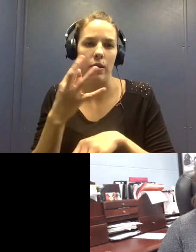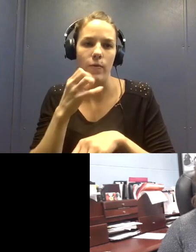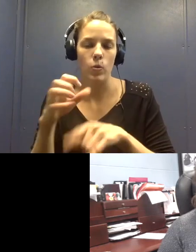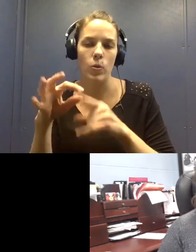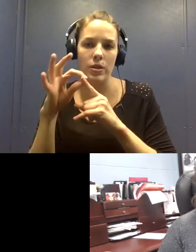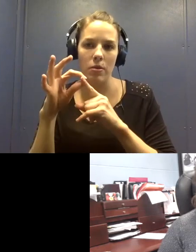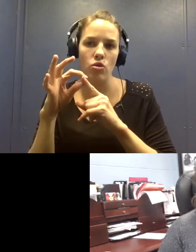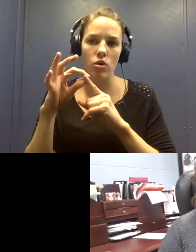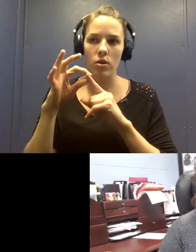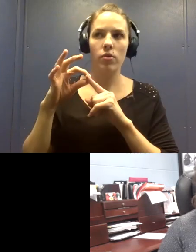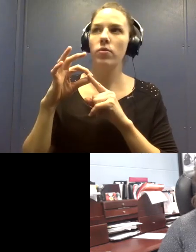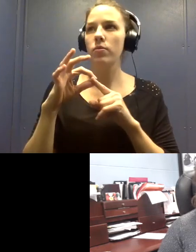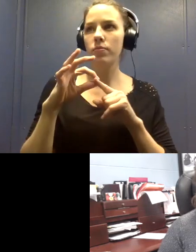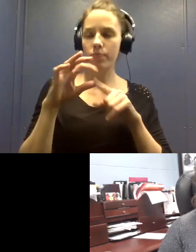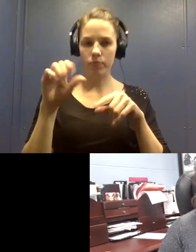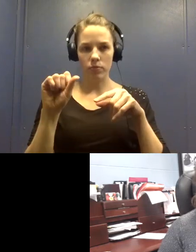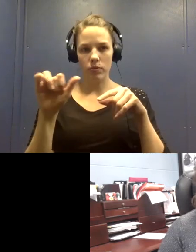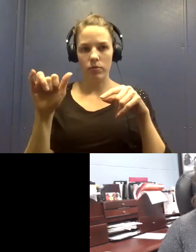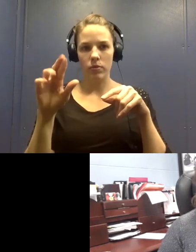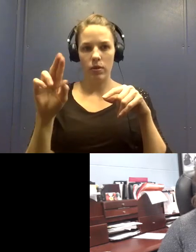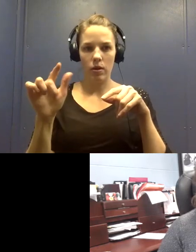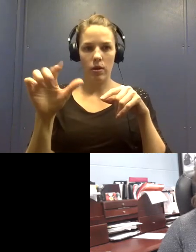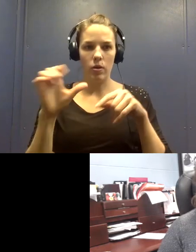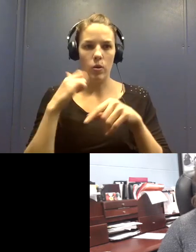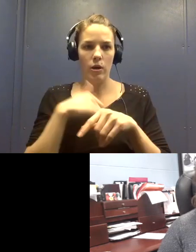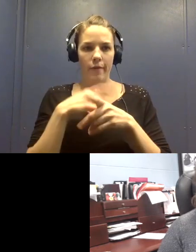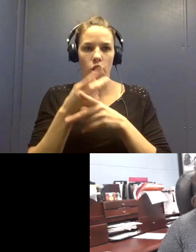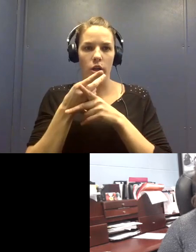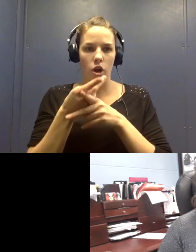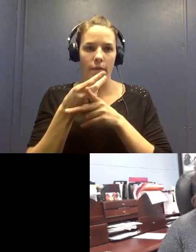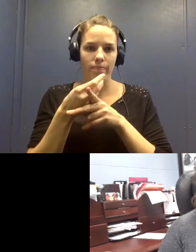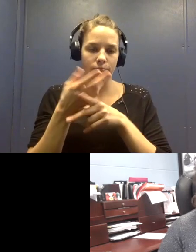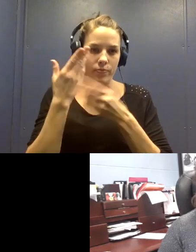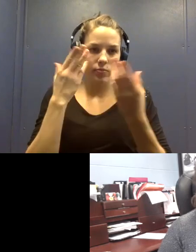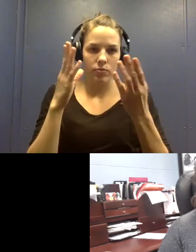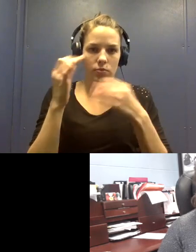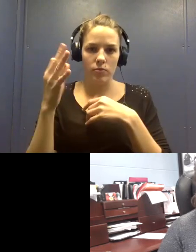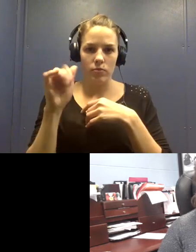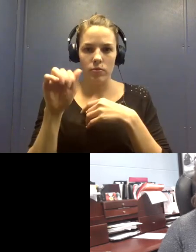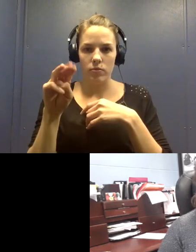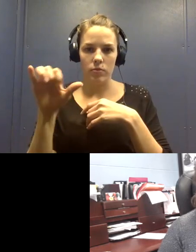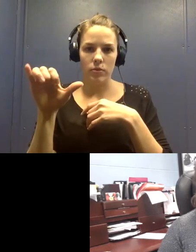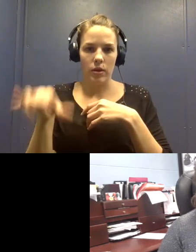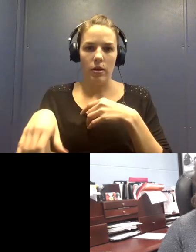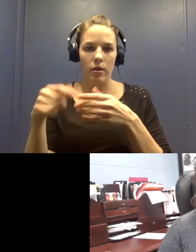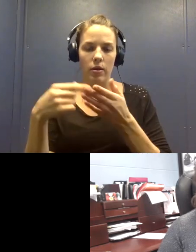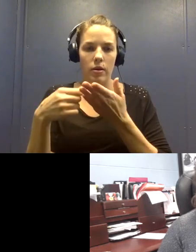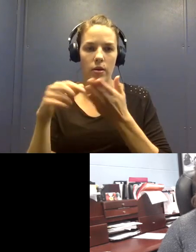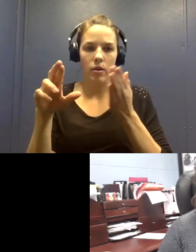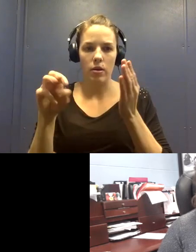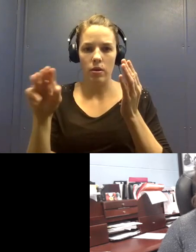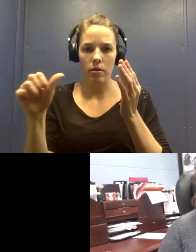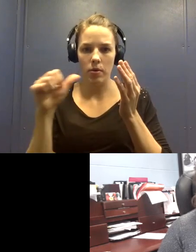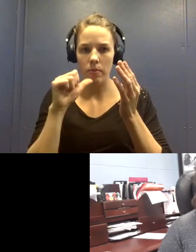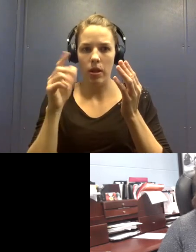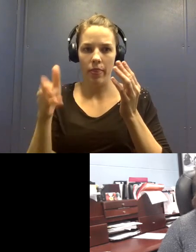special syringes, because we're very careful. I don't know if Amy's on, she can discuss that, or Roma, but I don't think they are.